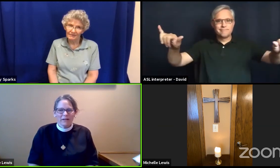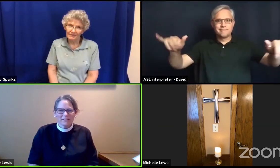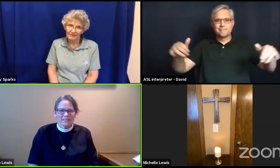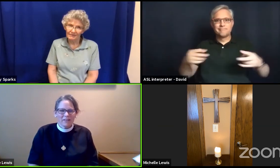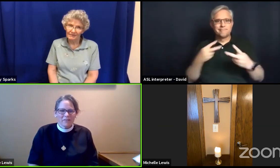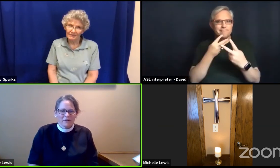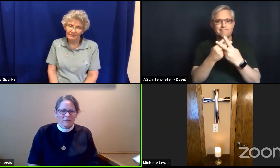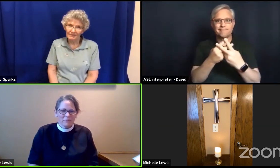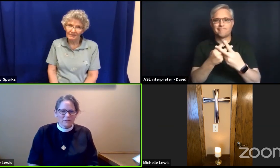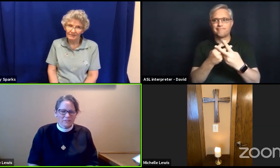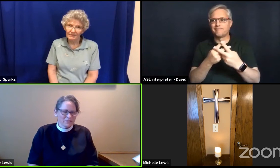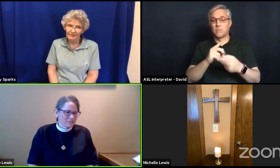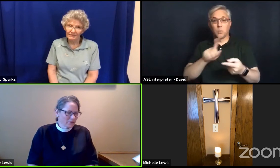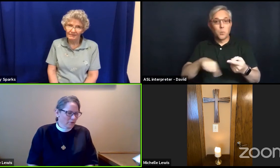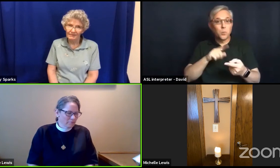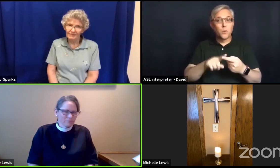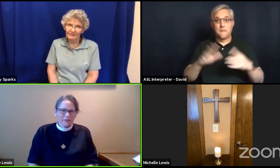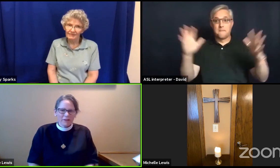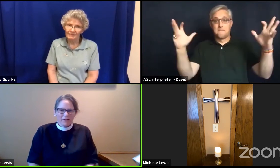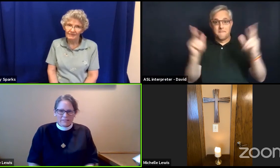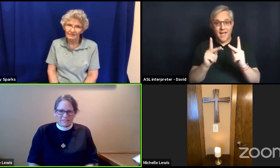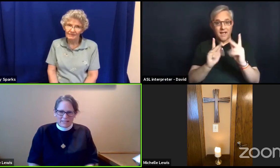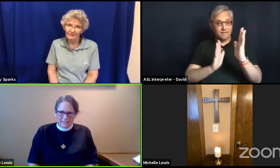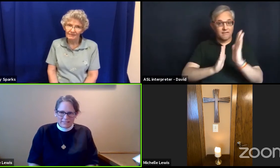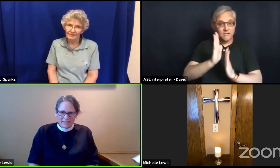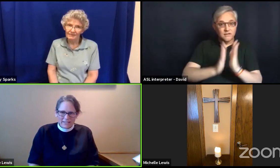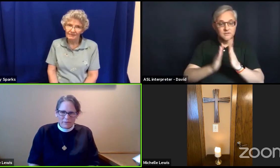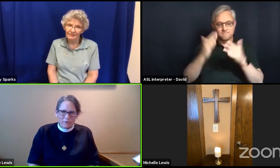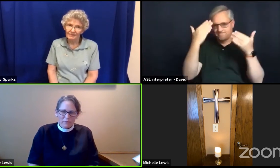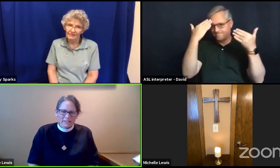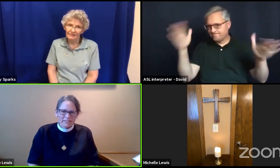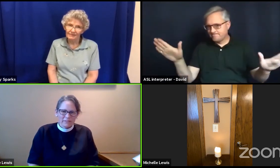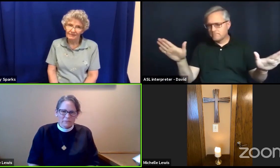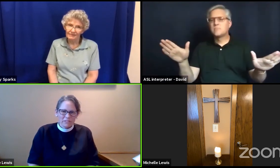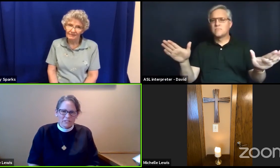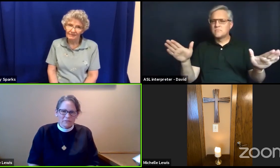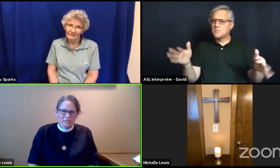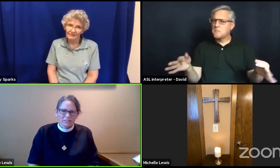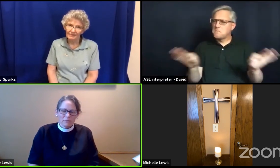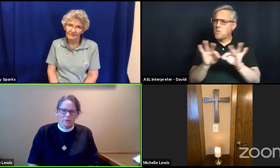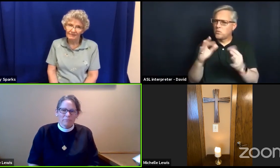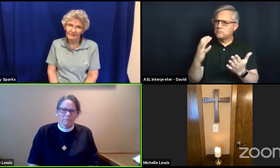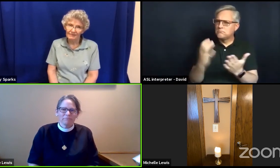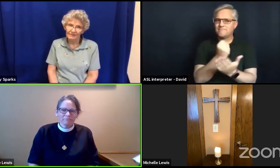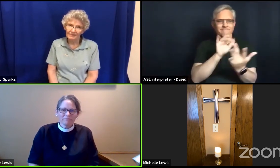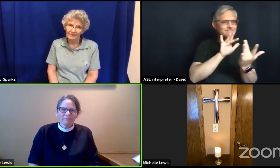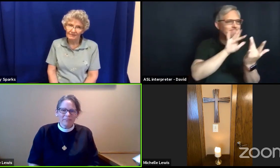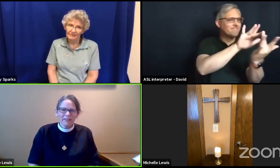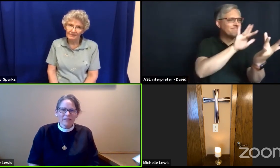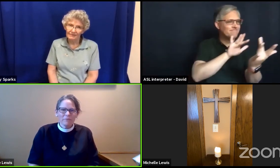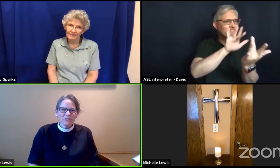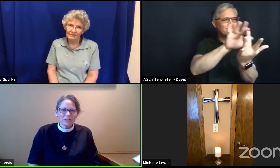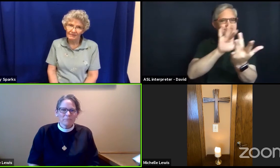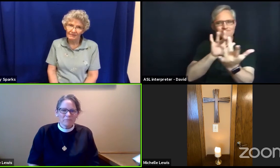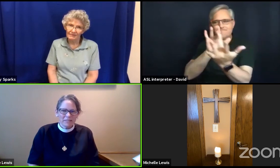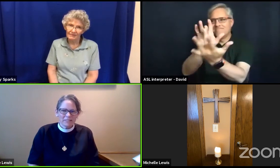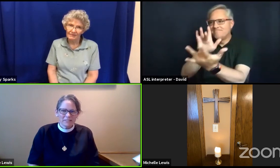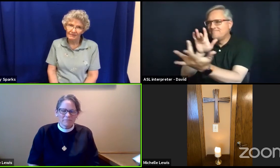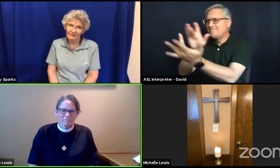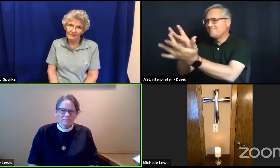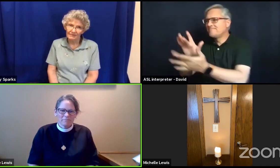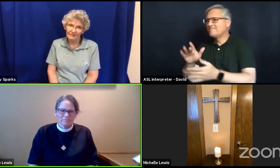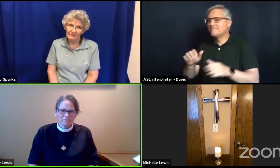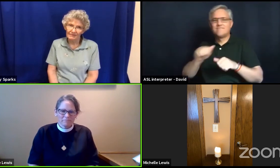we'll be back together in person. So take a moment to reach out to someone and wish them